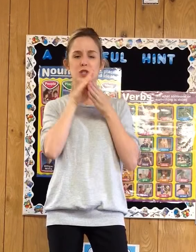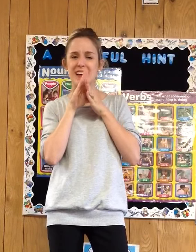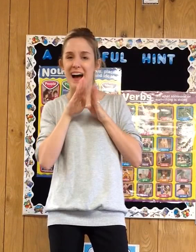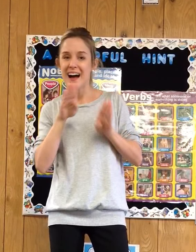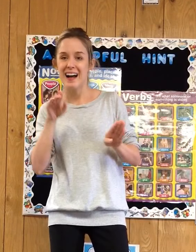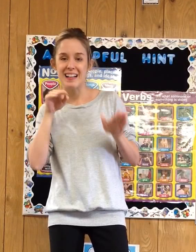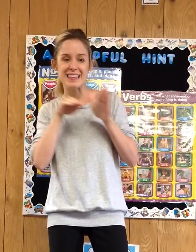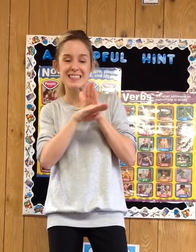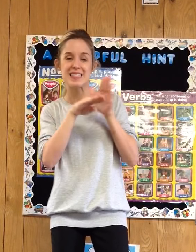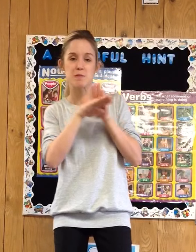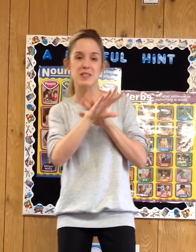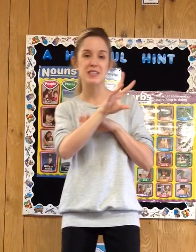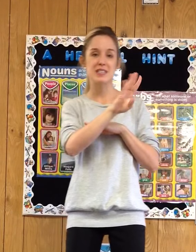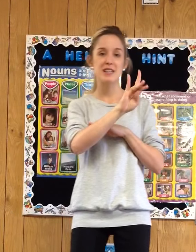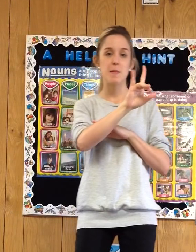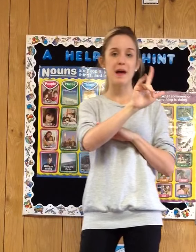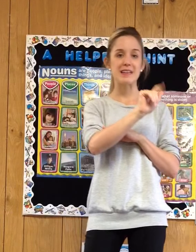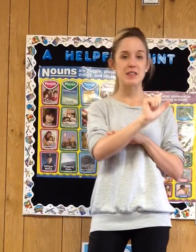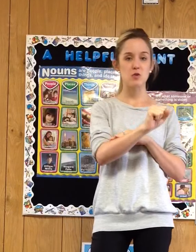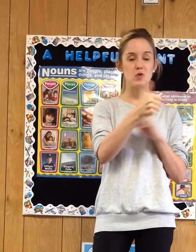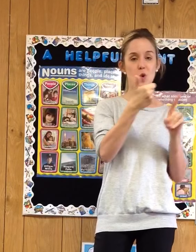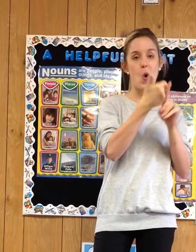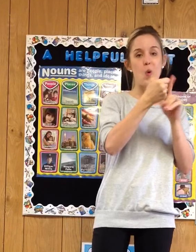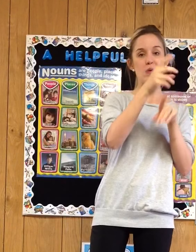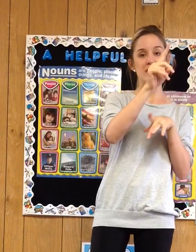into the bacteria's own DNA. And it